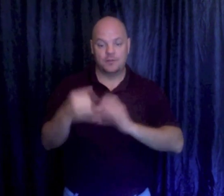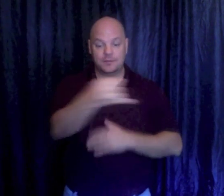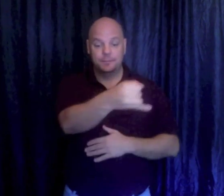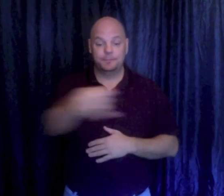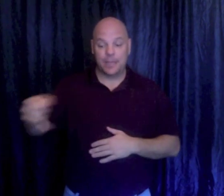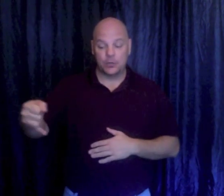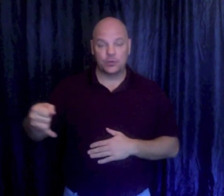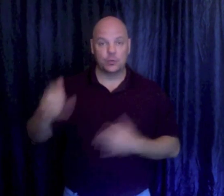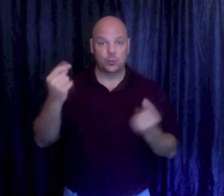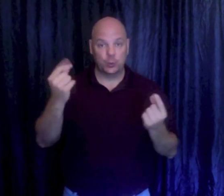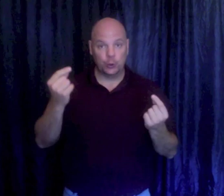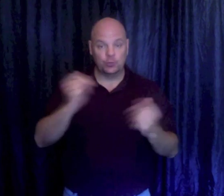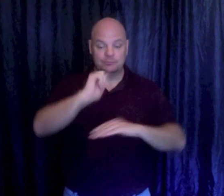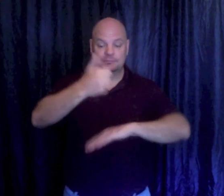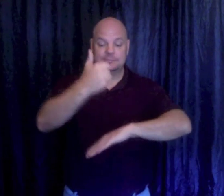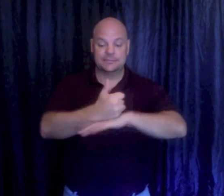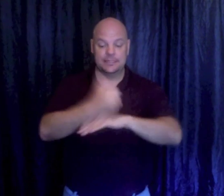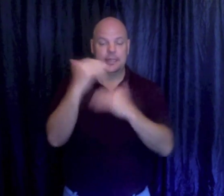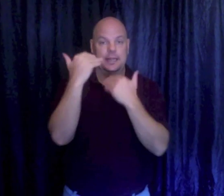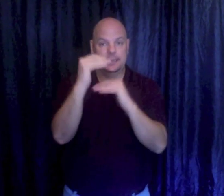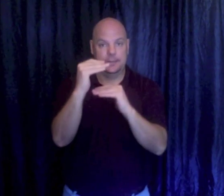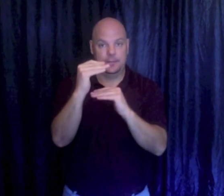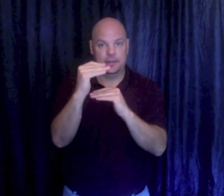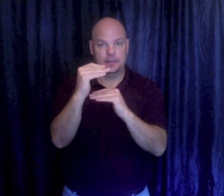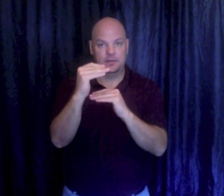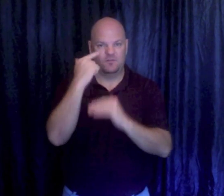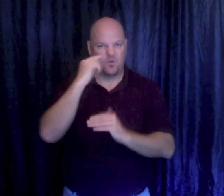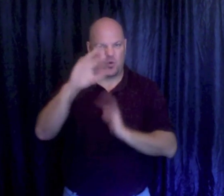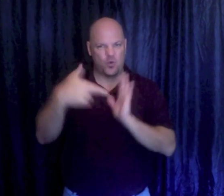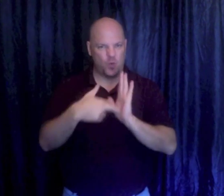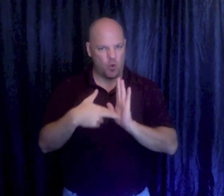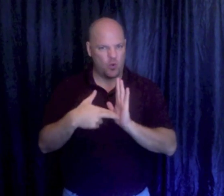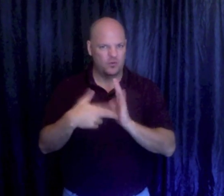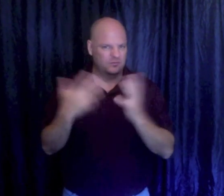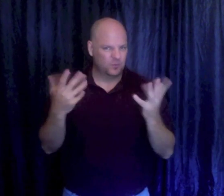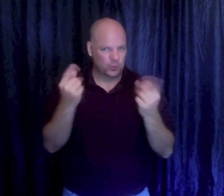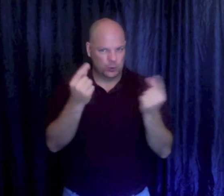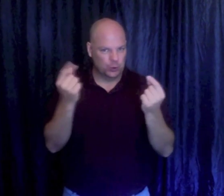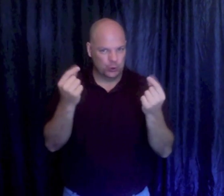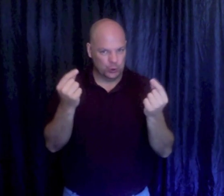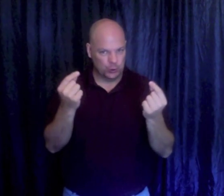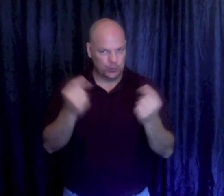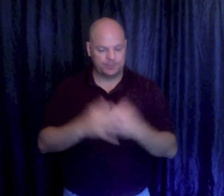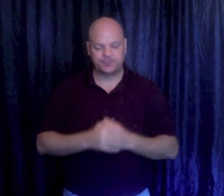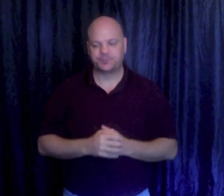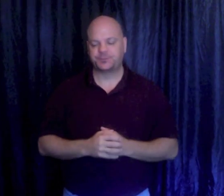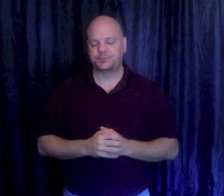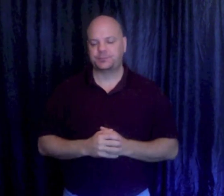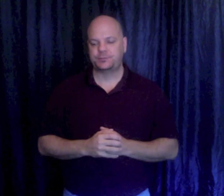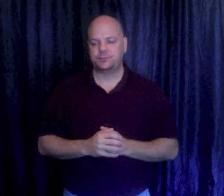the limits for your role, what your standard is as an interpreter in school.